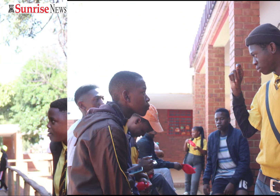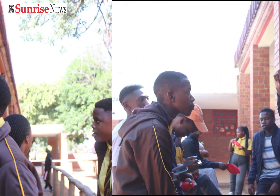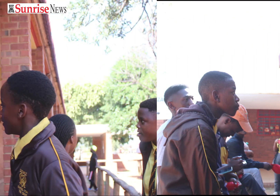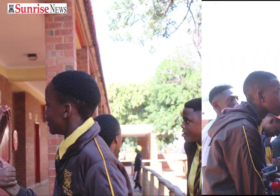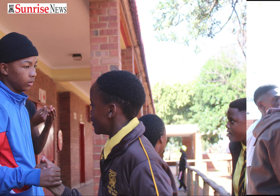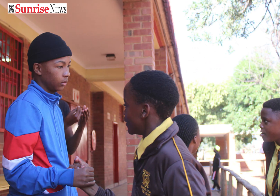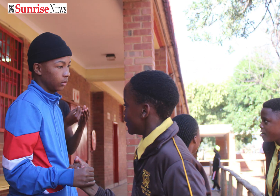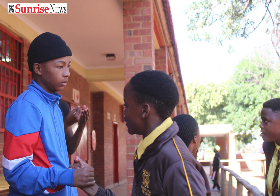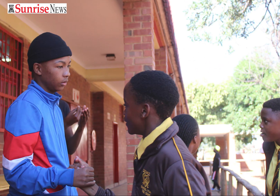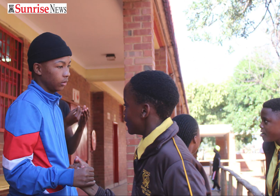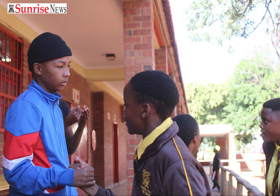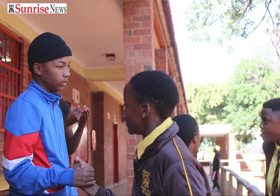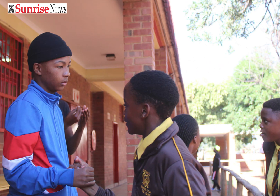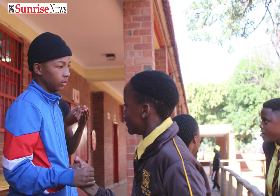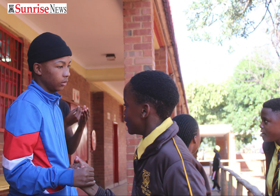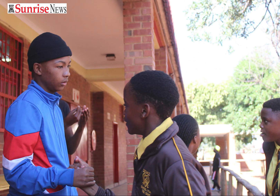holidays. Because